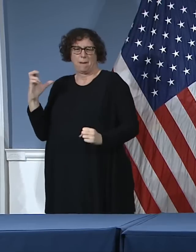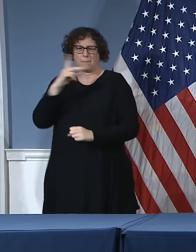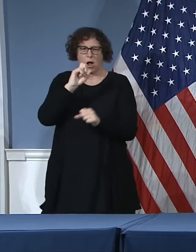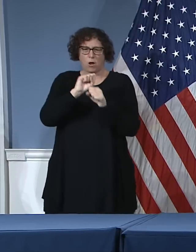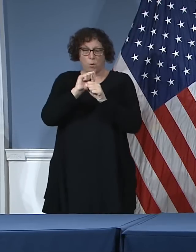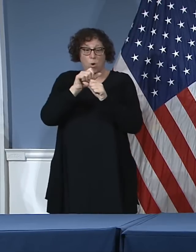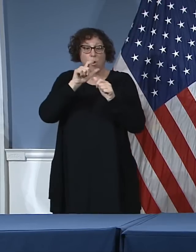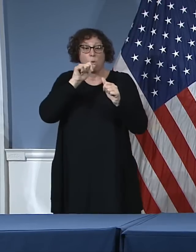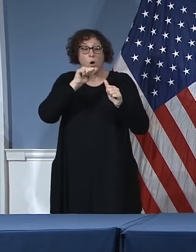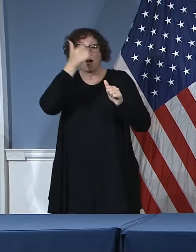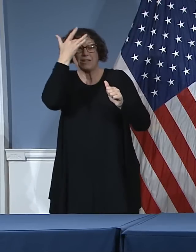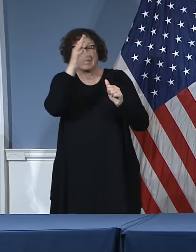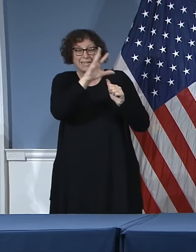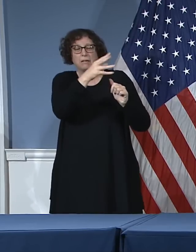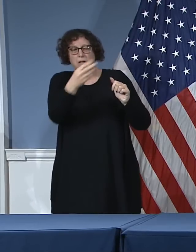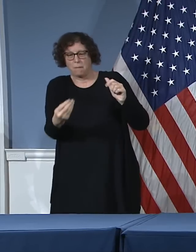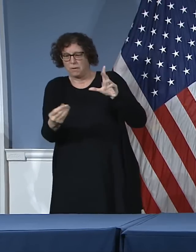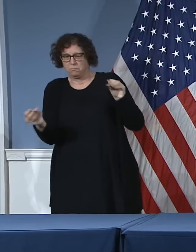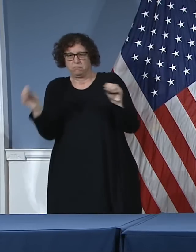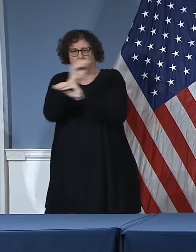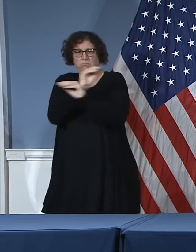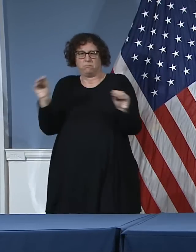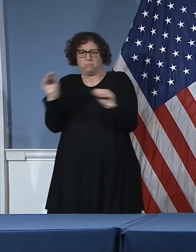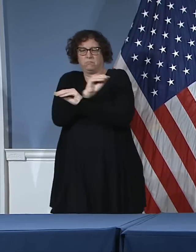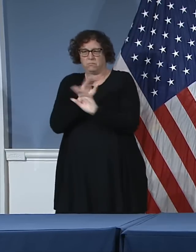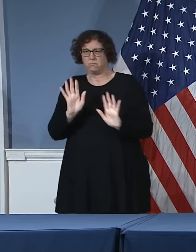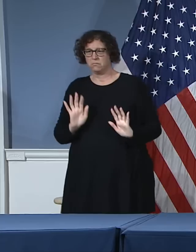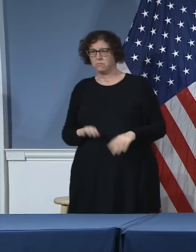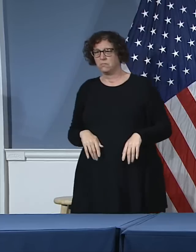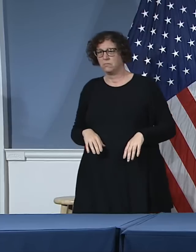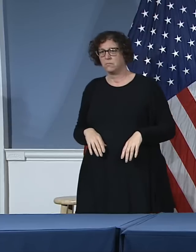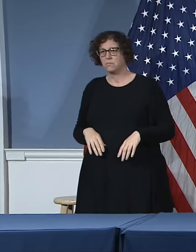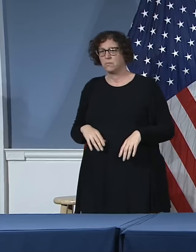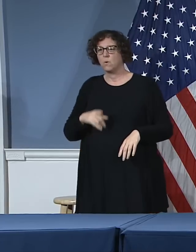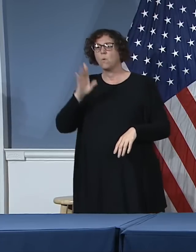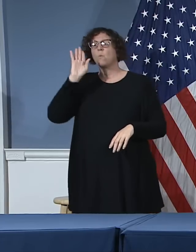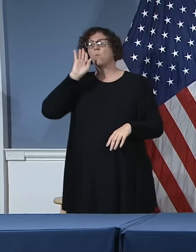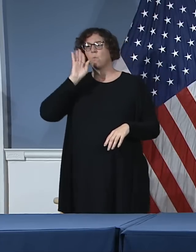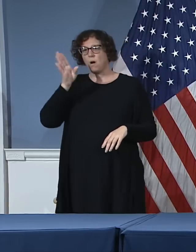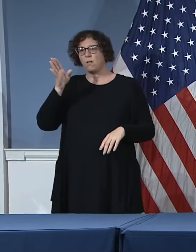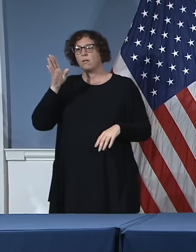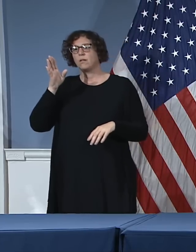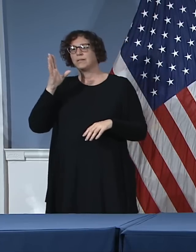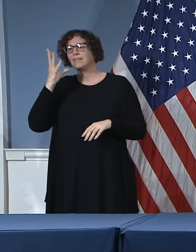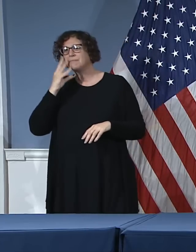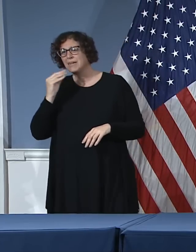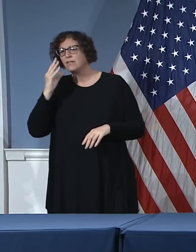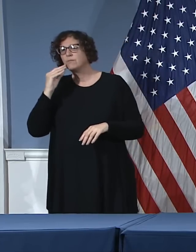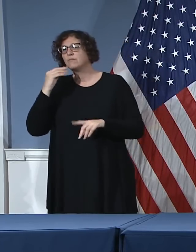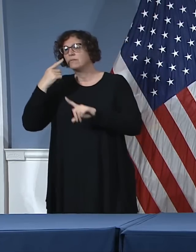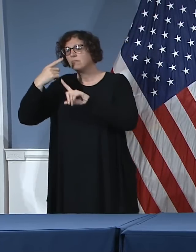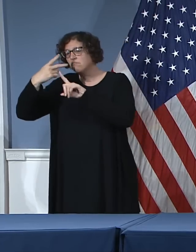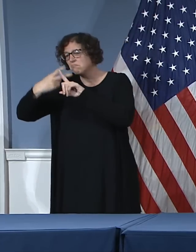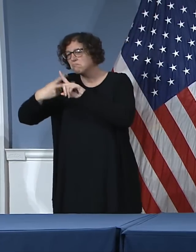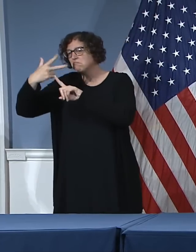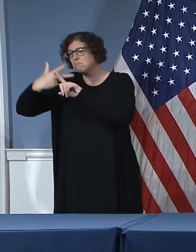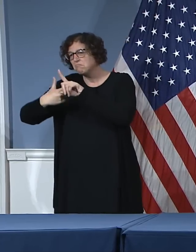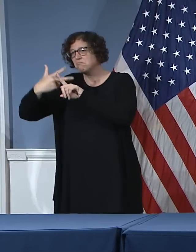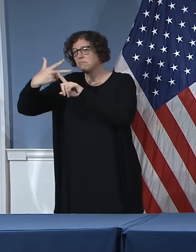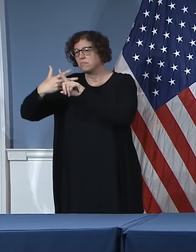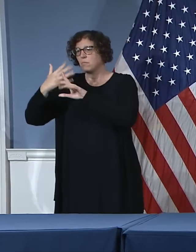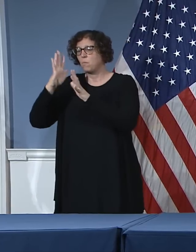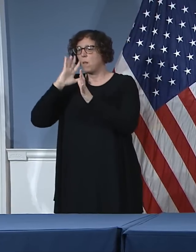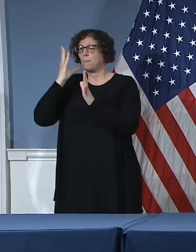and months. I don't want any misimpression that a person who contracts coronavirus is, you know, not coming back to